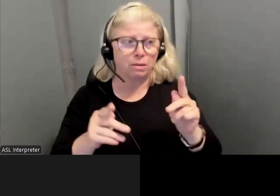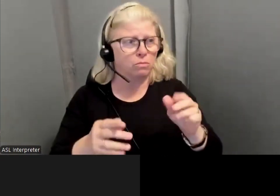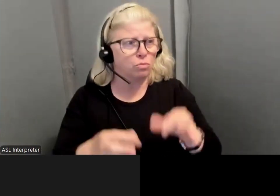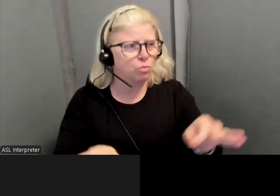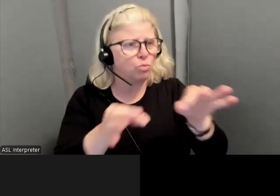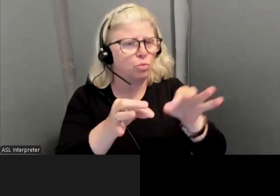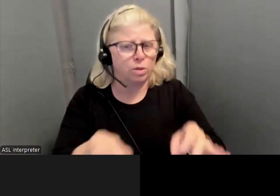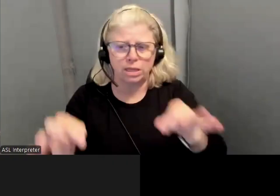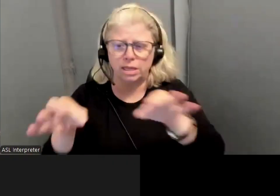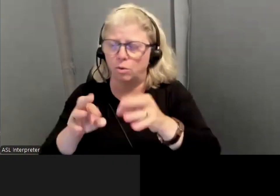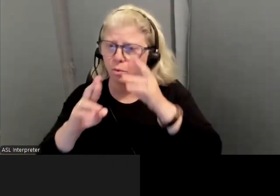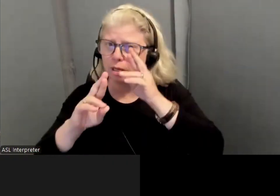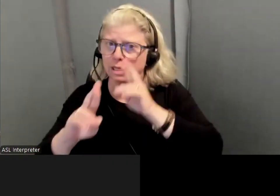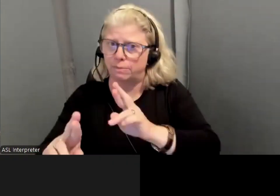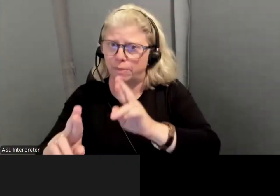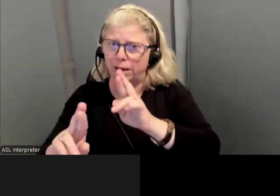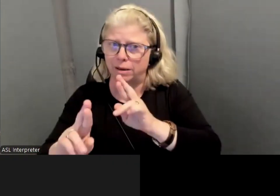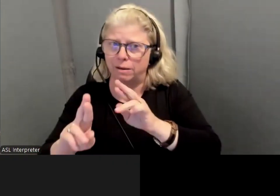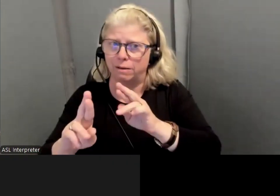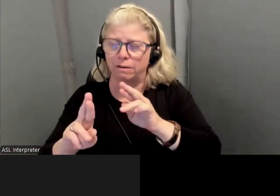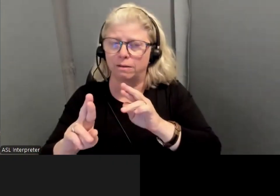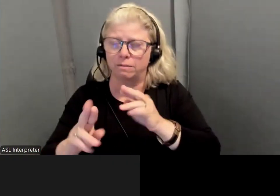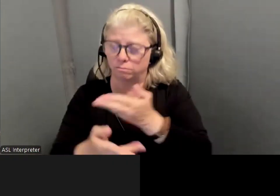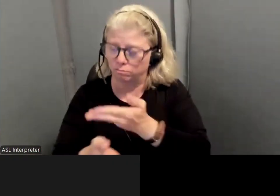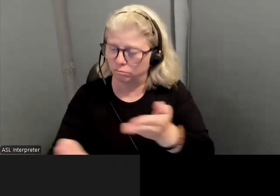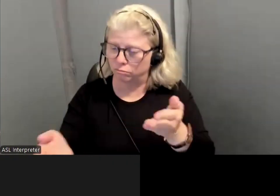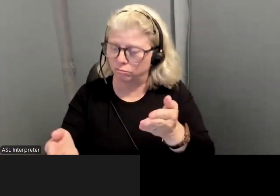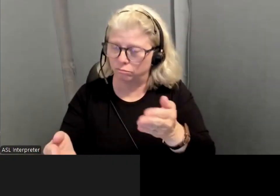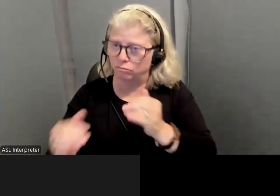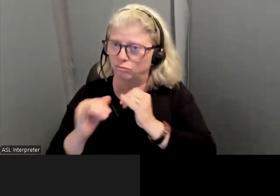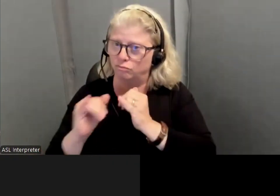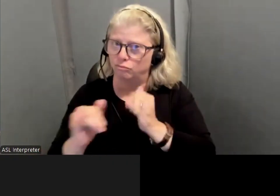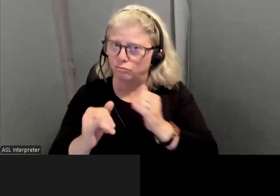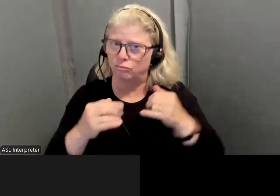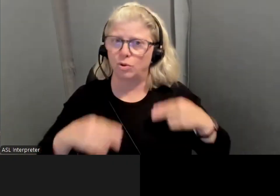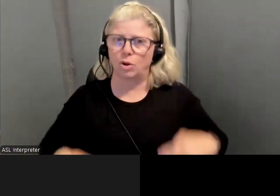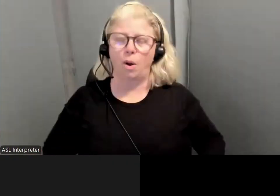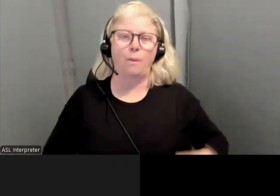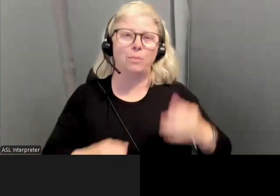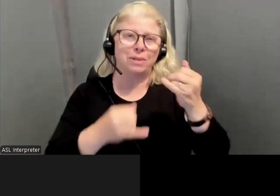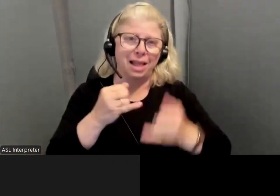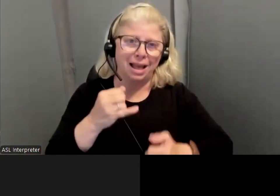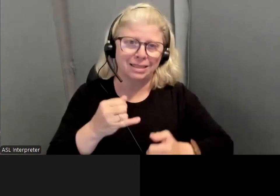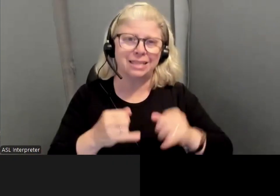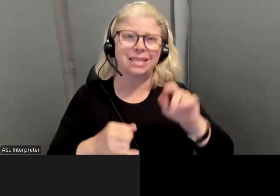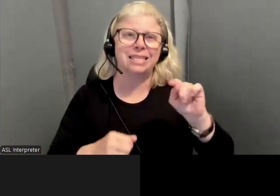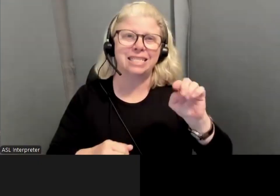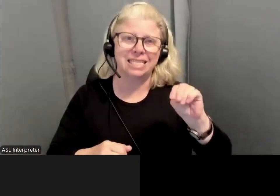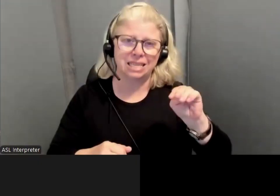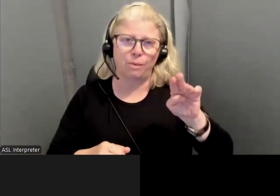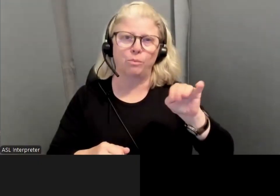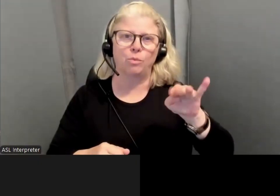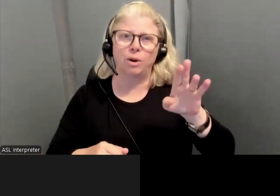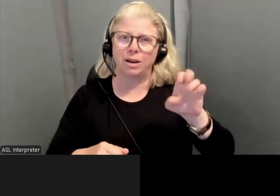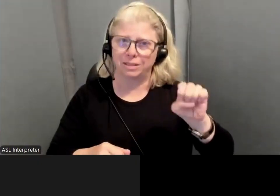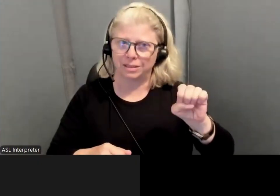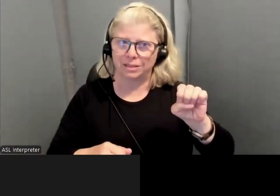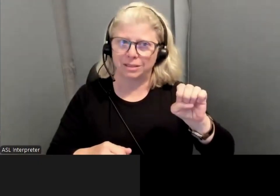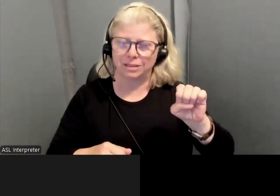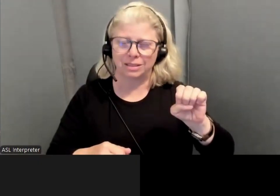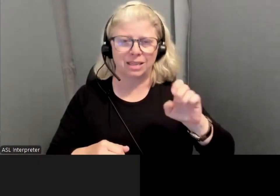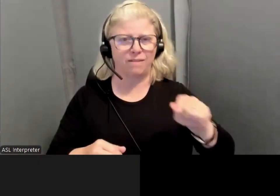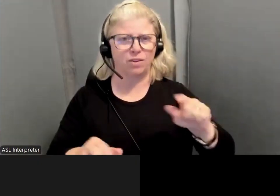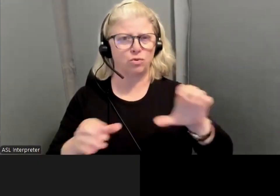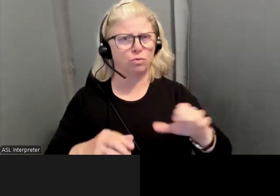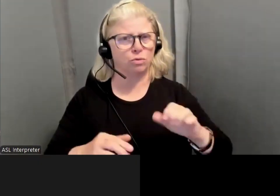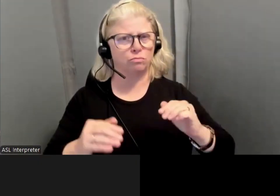the respect and dignity that comes with being fellow humans, and temperance, responding to situations in just